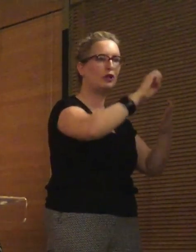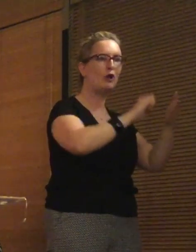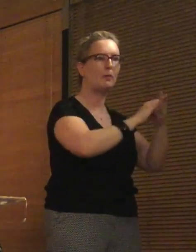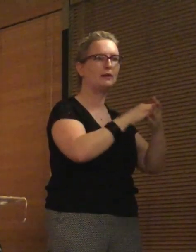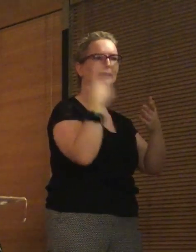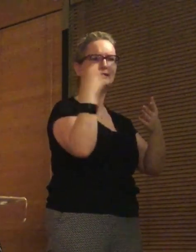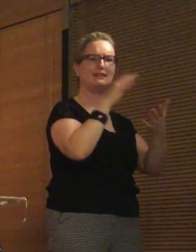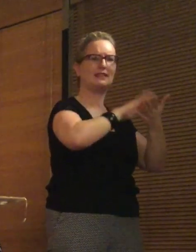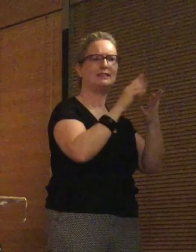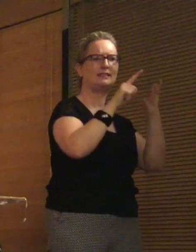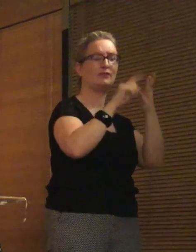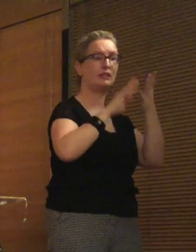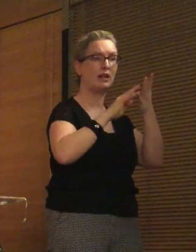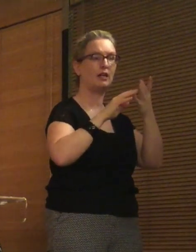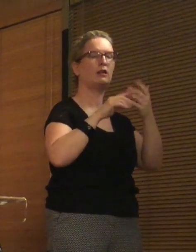in